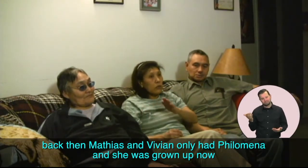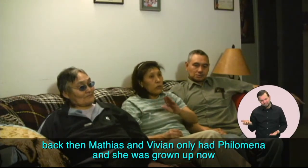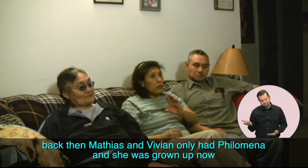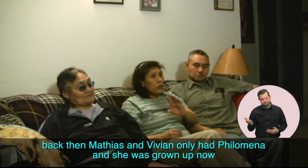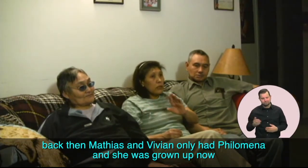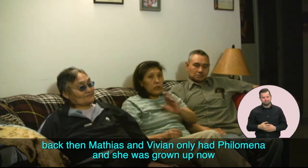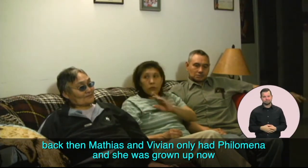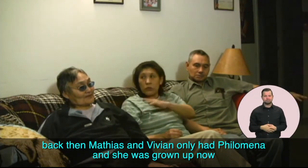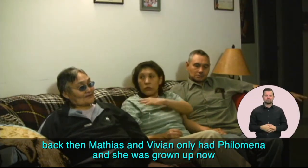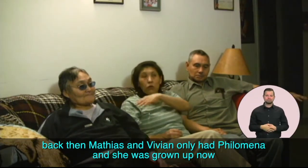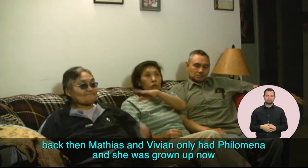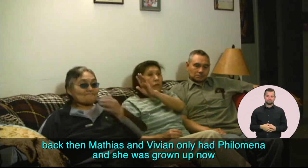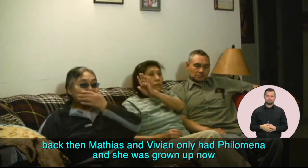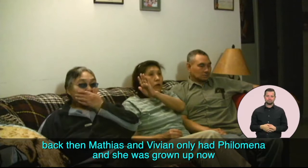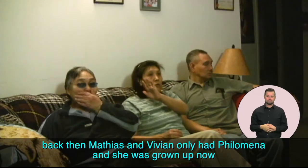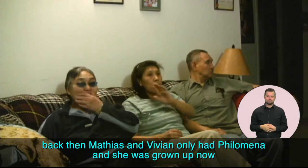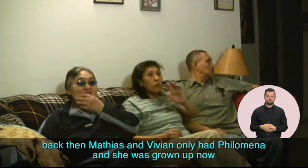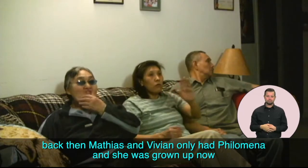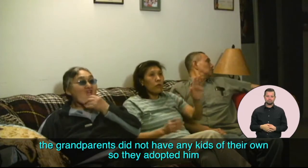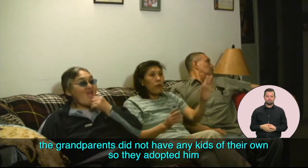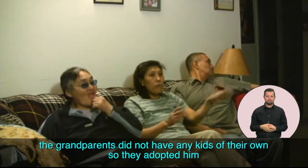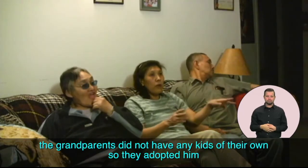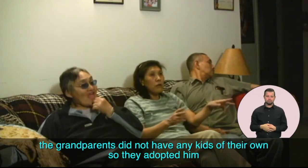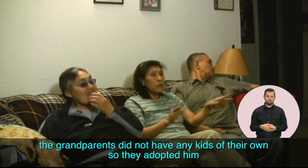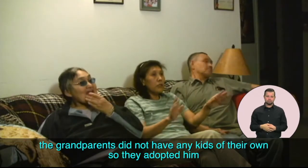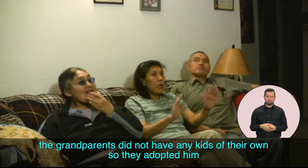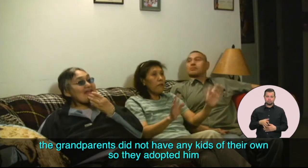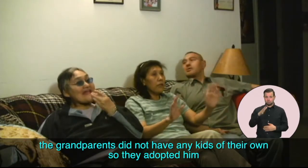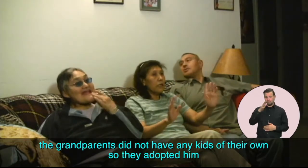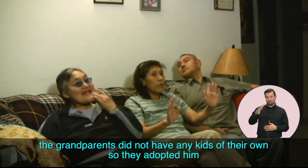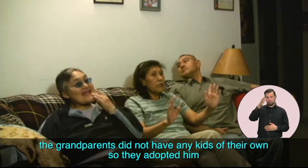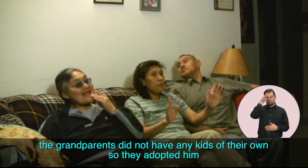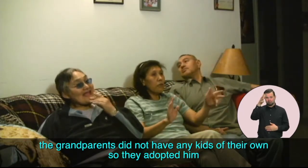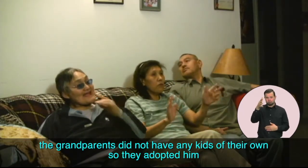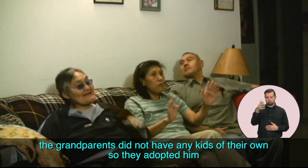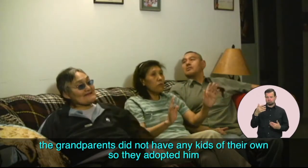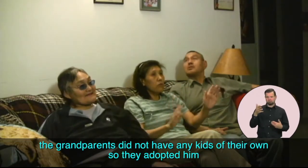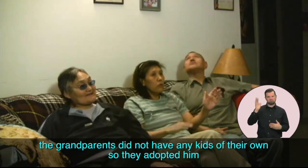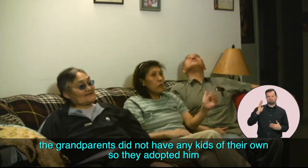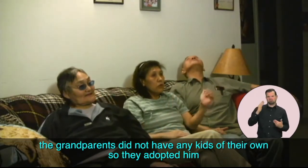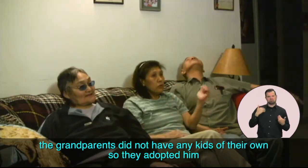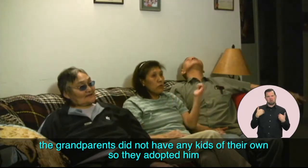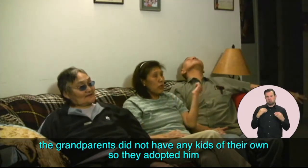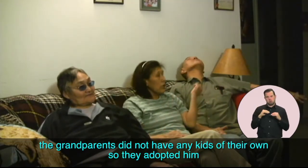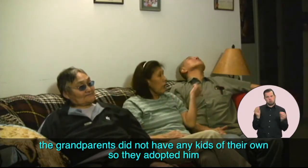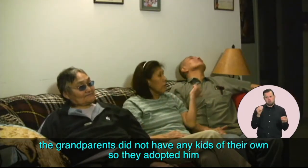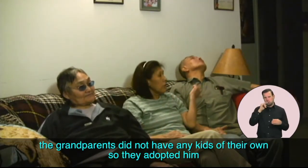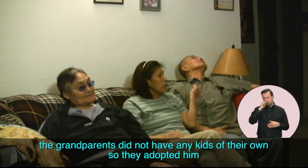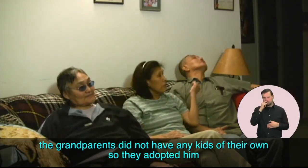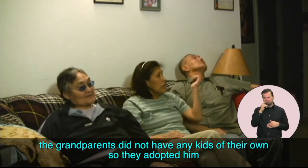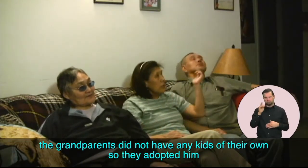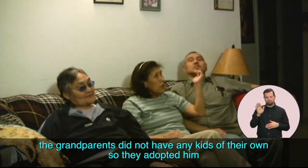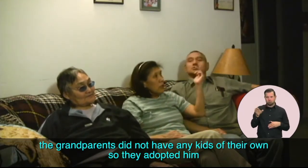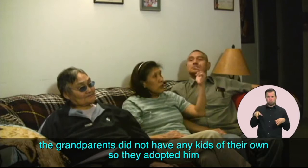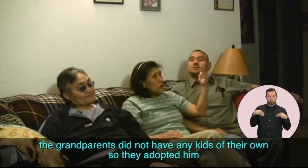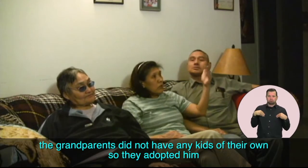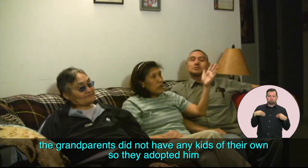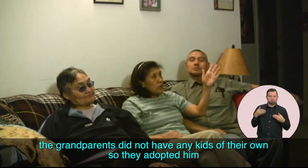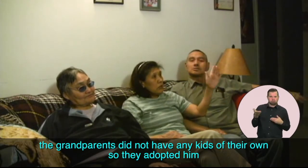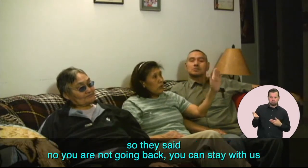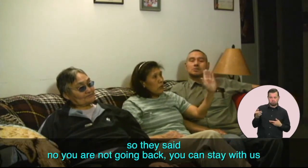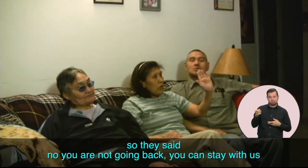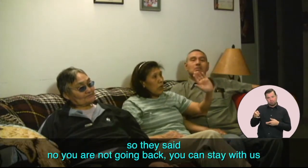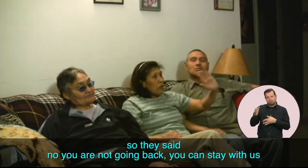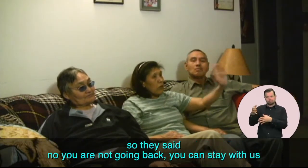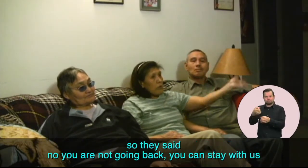So she was grown up now, so the grandparents didn't have any kids of their own. Yeah. So they adopted him. So they